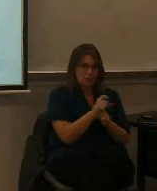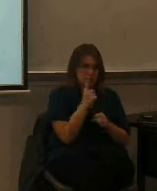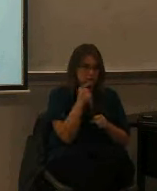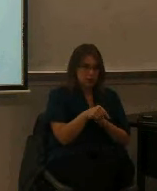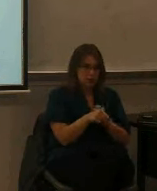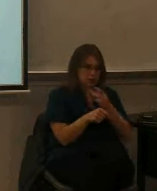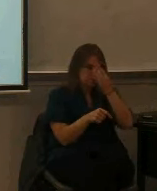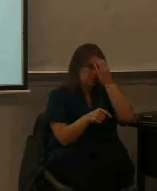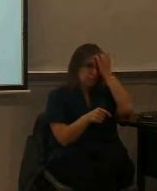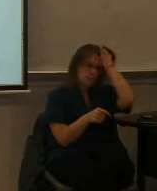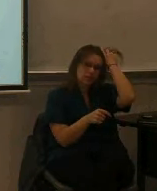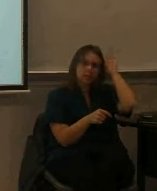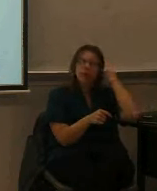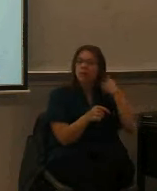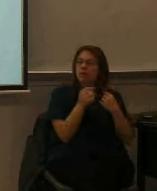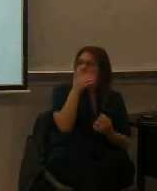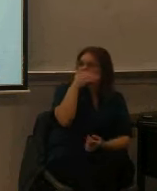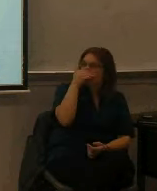them.